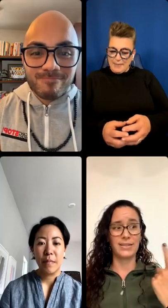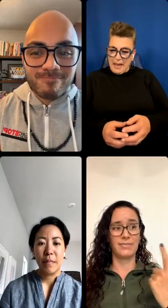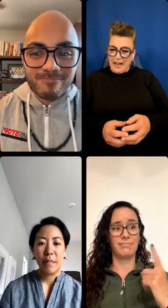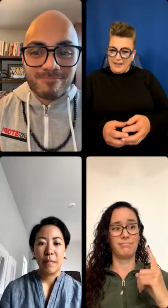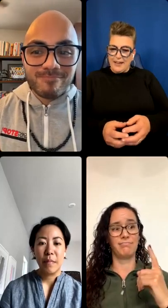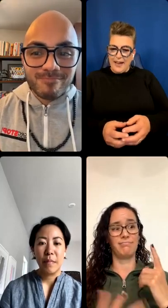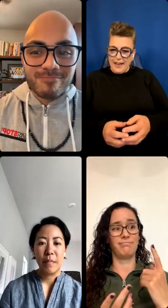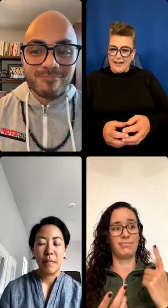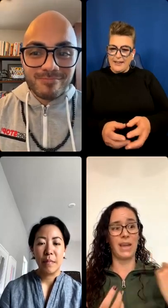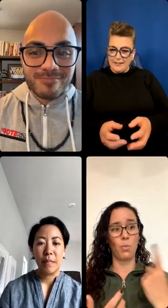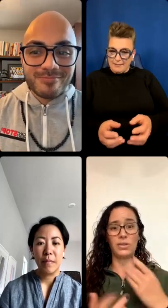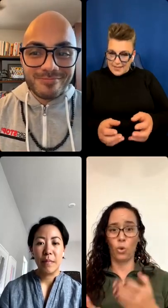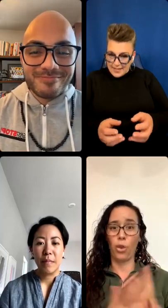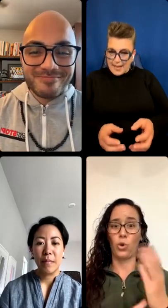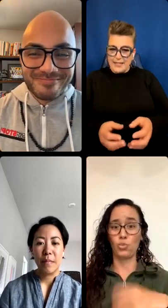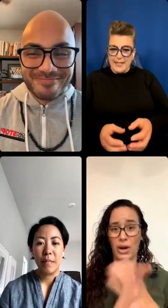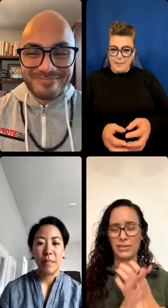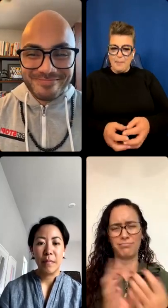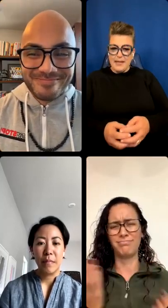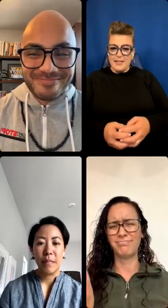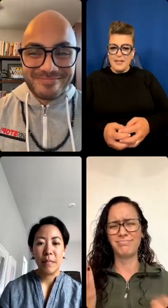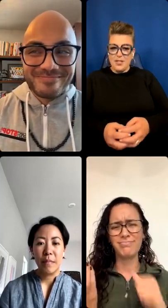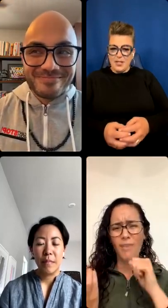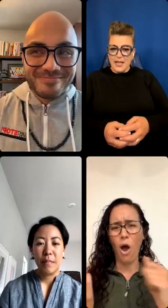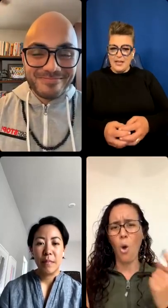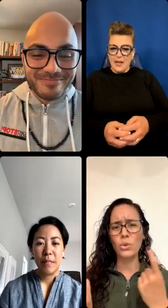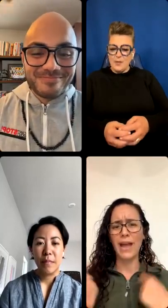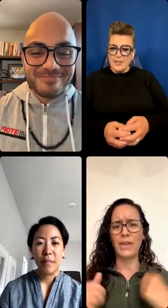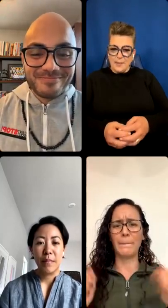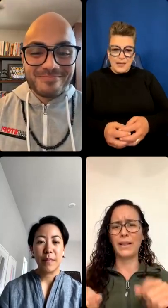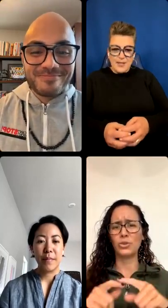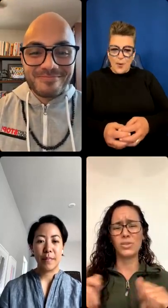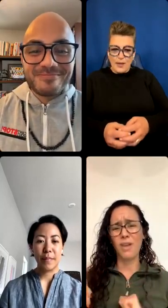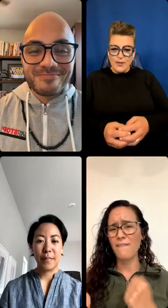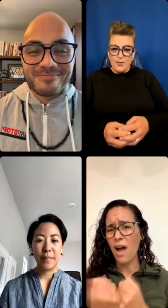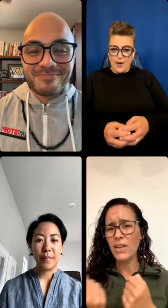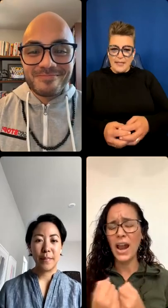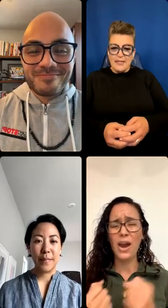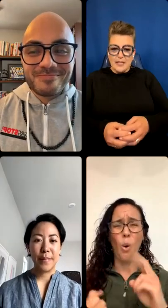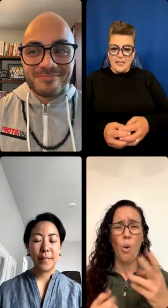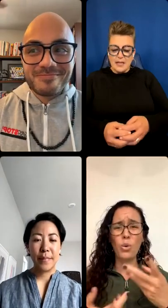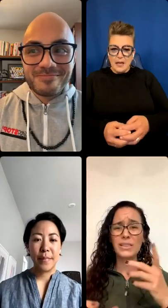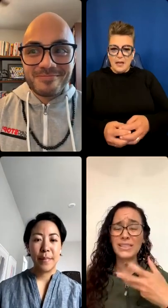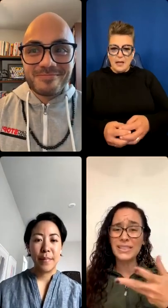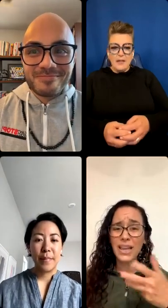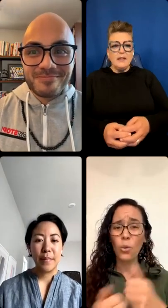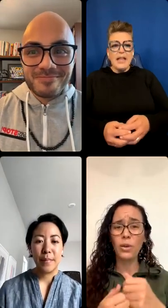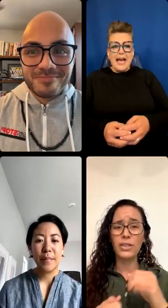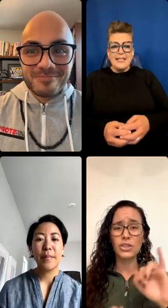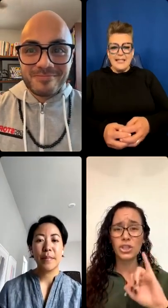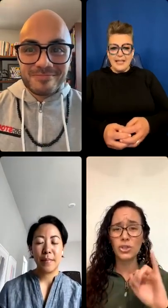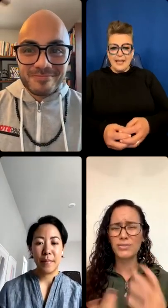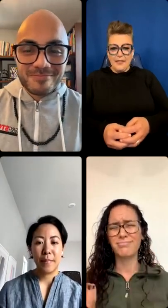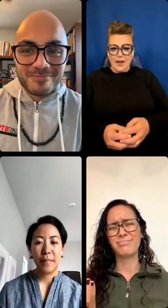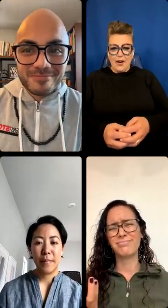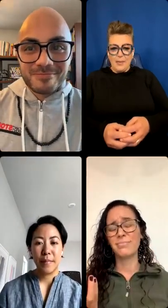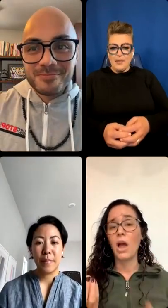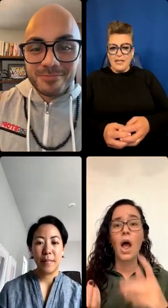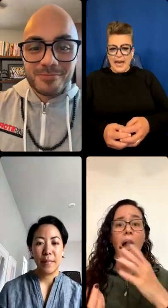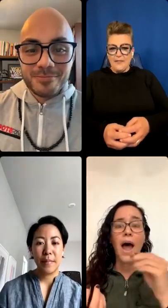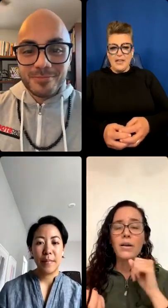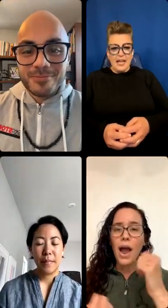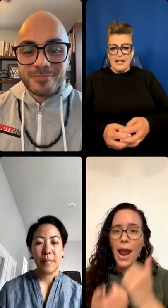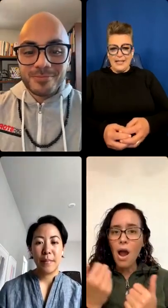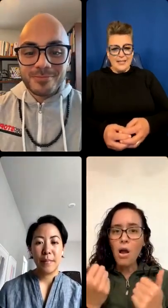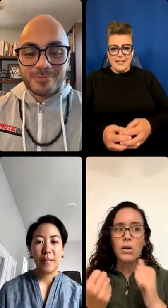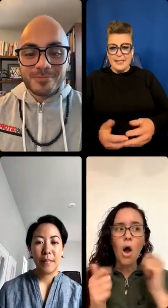my email, I sent them a message saying that when somebody is going through crisis, the last thing that they are able